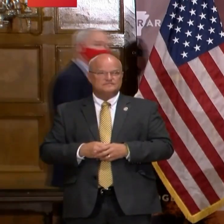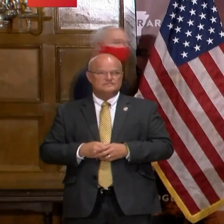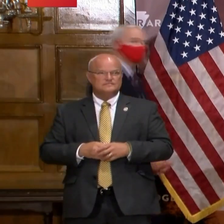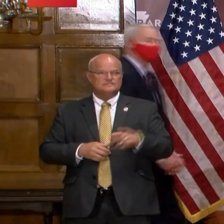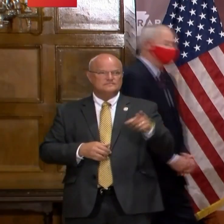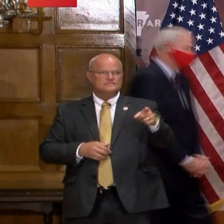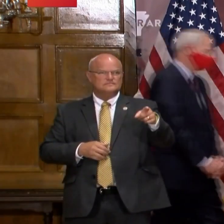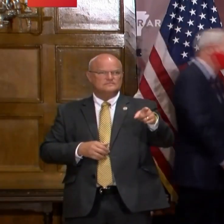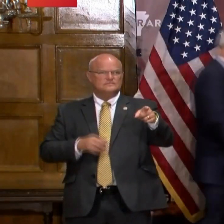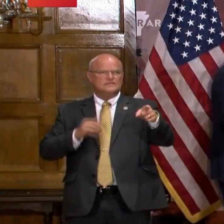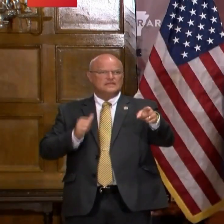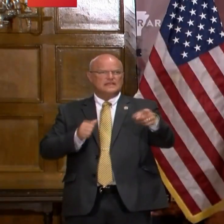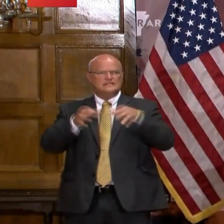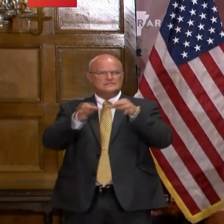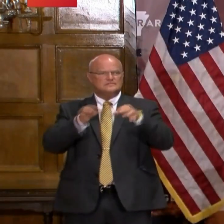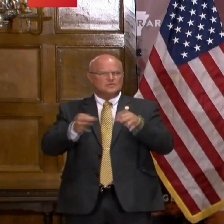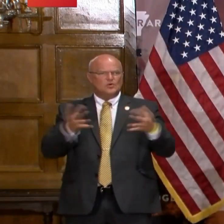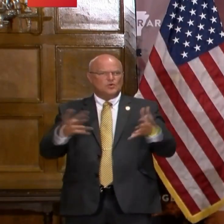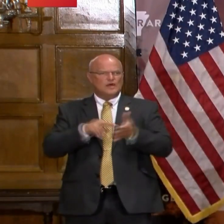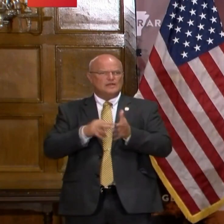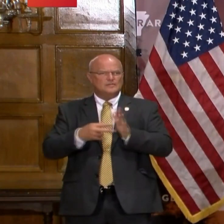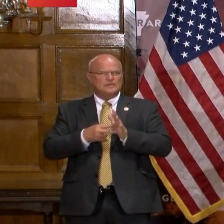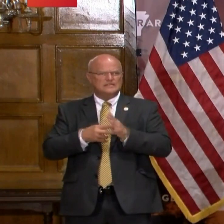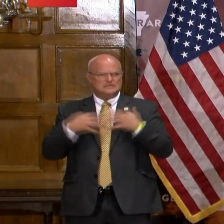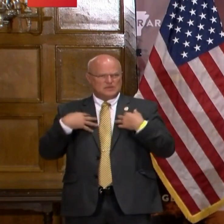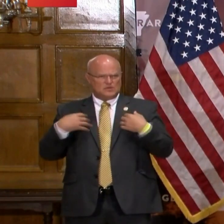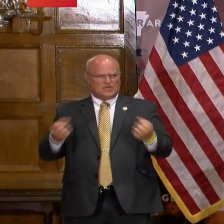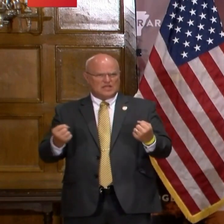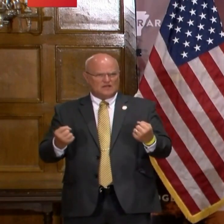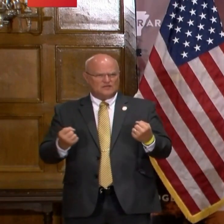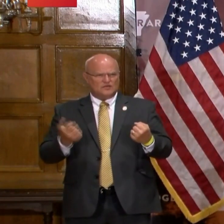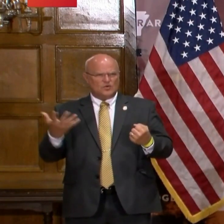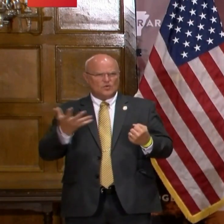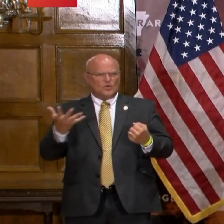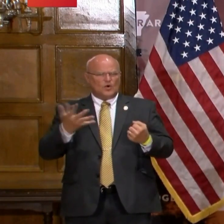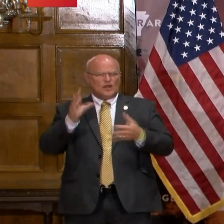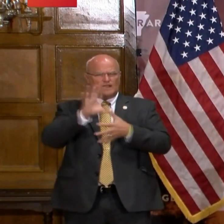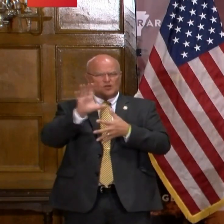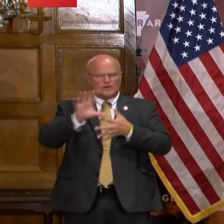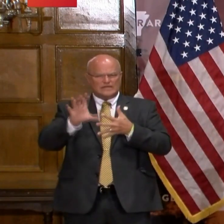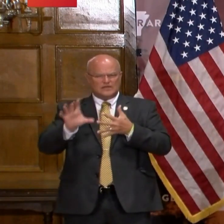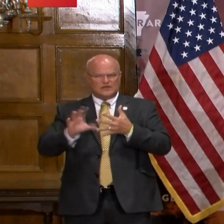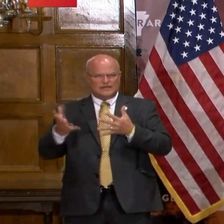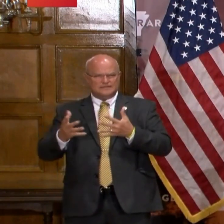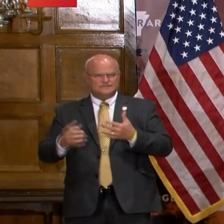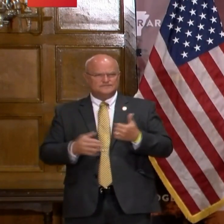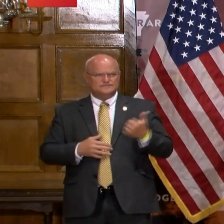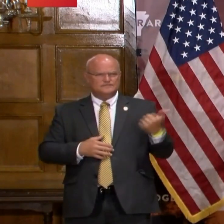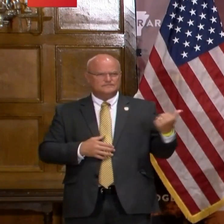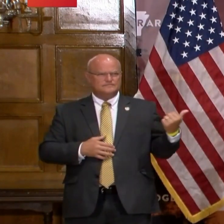Dr. Romero, can you go over what it means to be recovered? What are your guidelines?